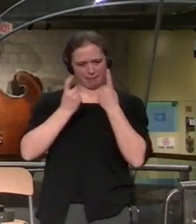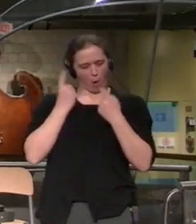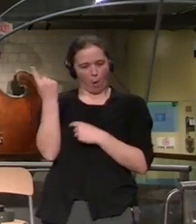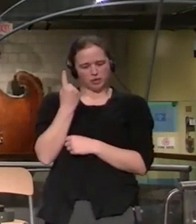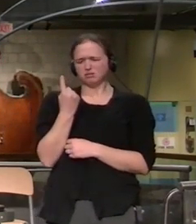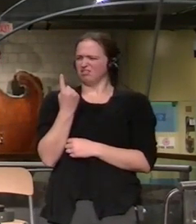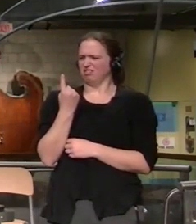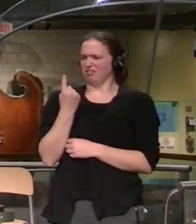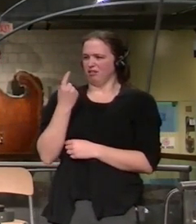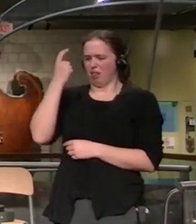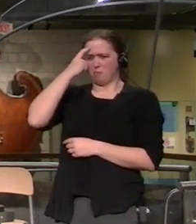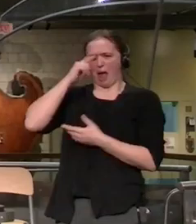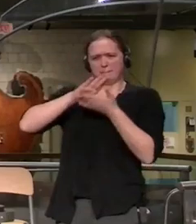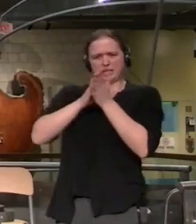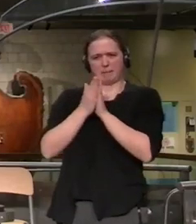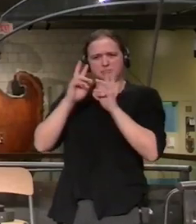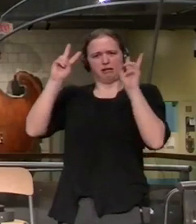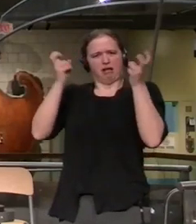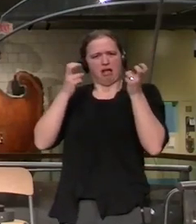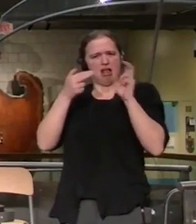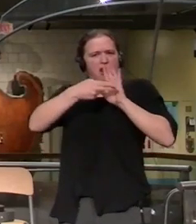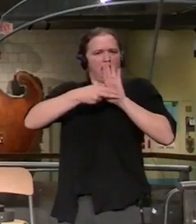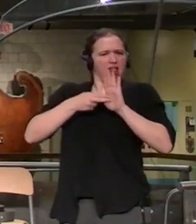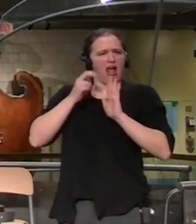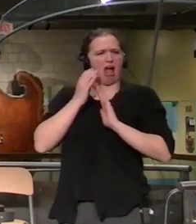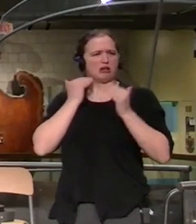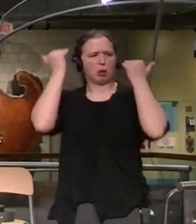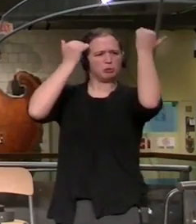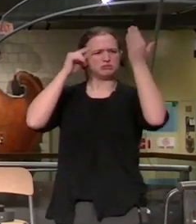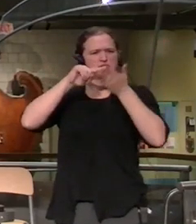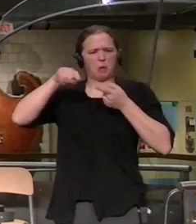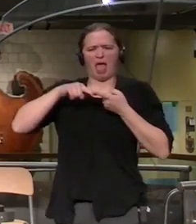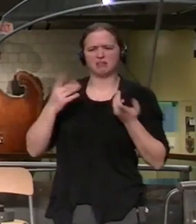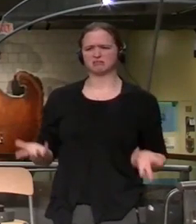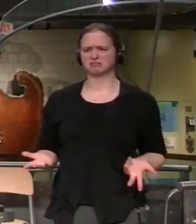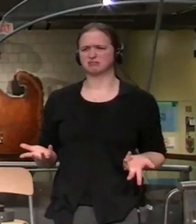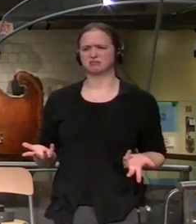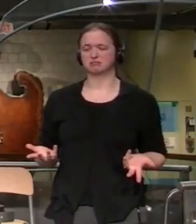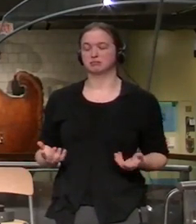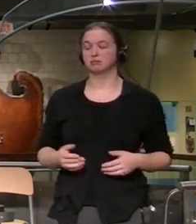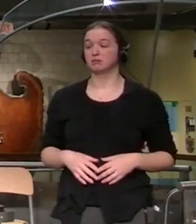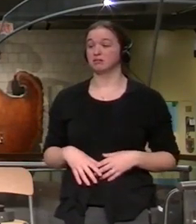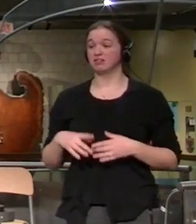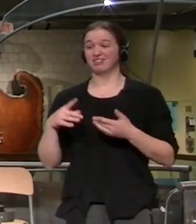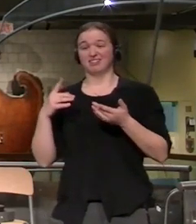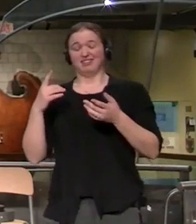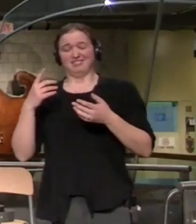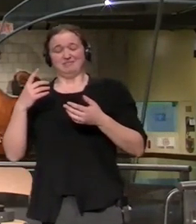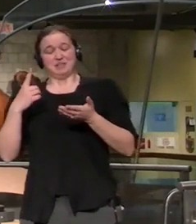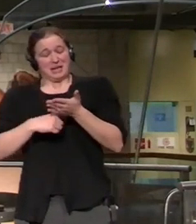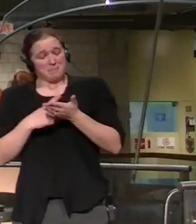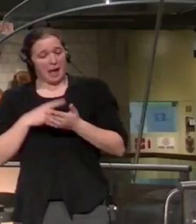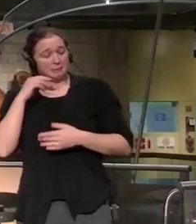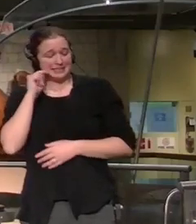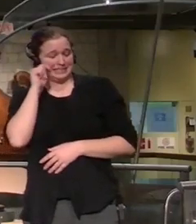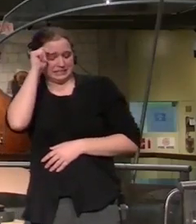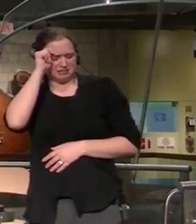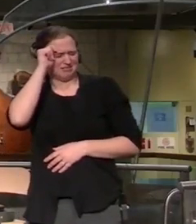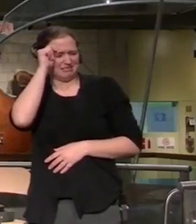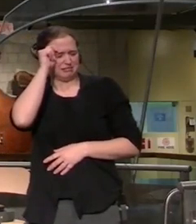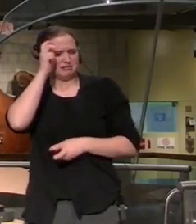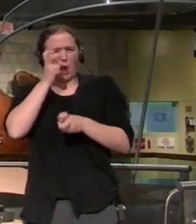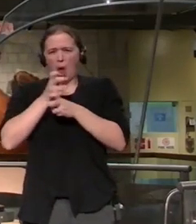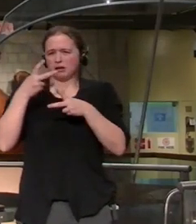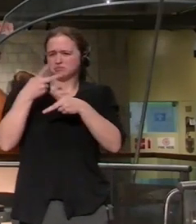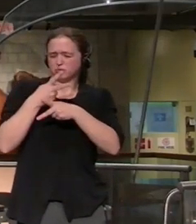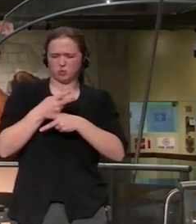infant to get to being a teenager, sometimes teenagers actually look bigger, taller than adults. It's hard to tell necessarily. But what